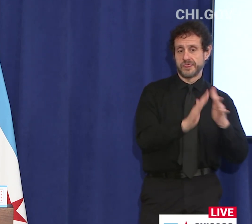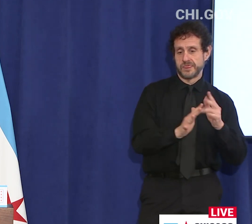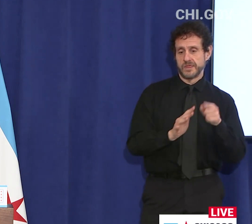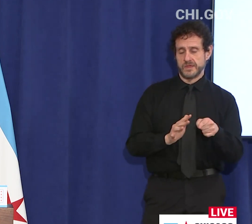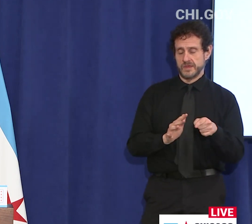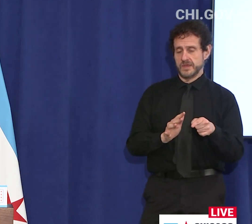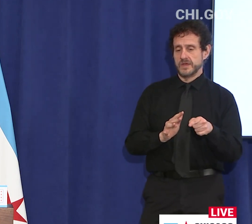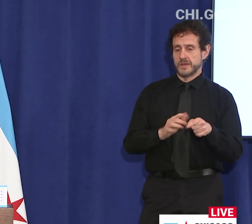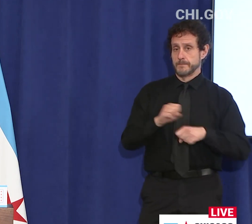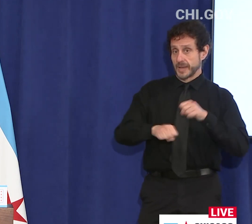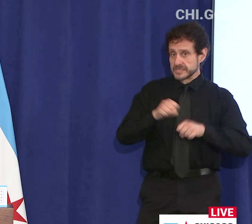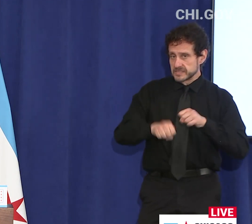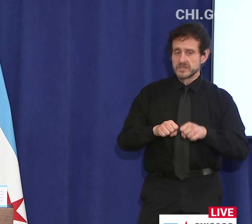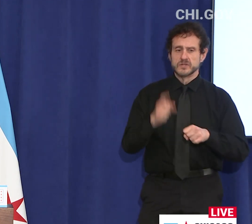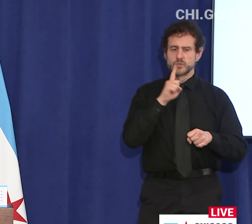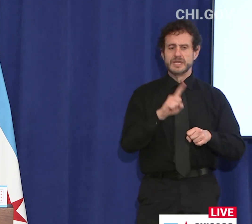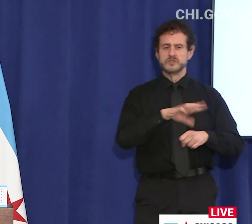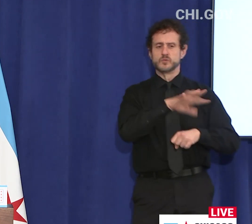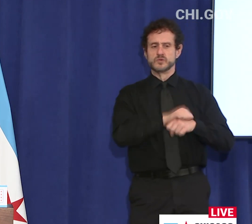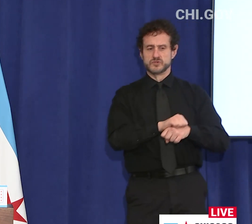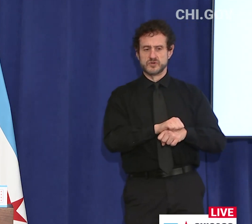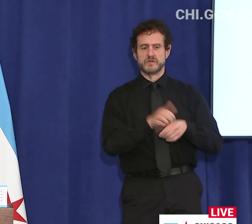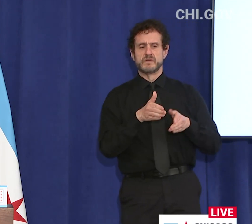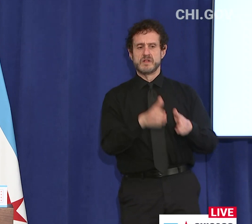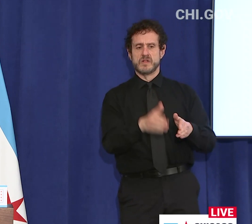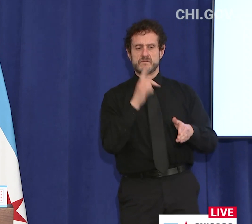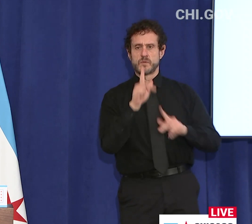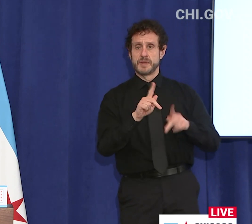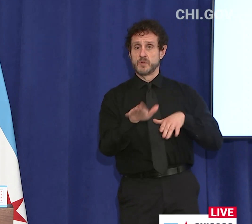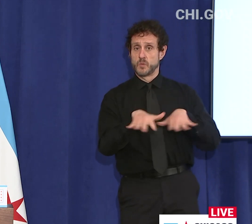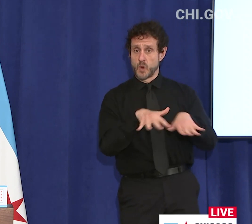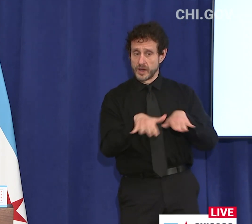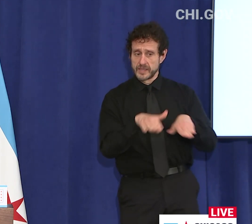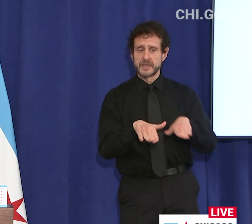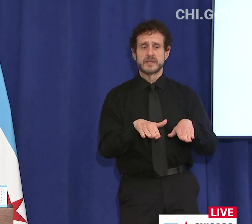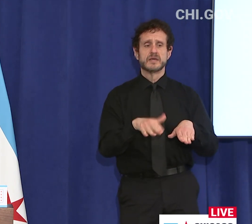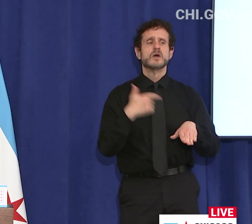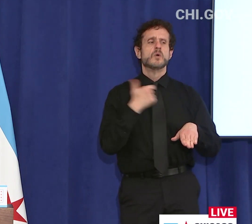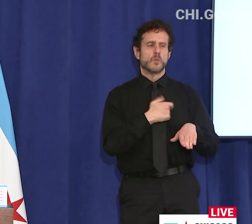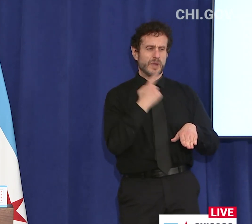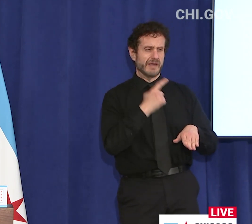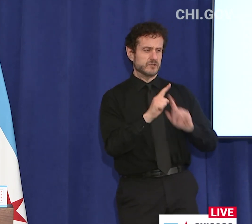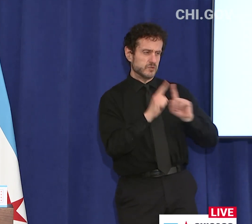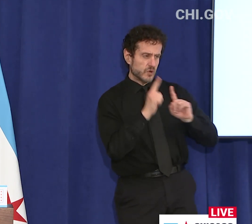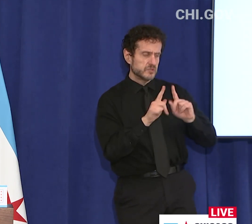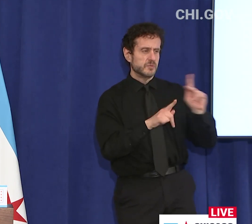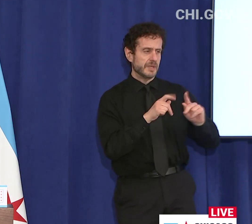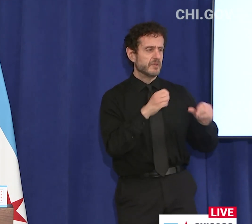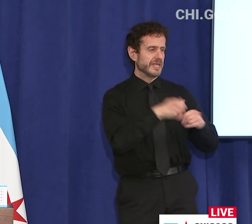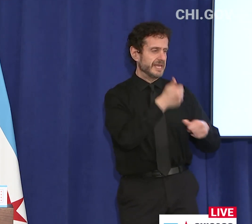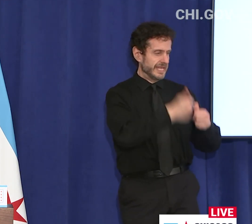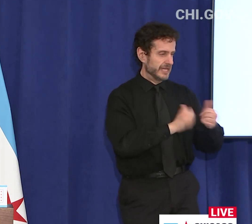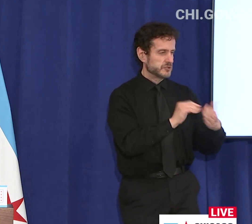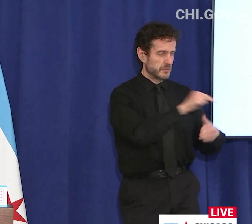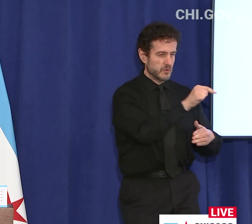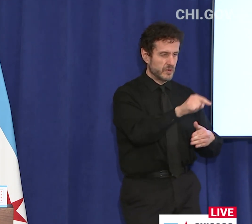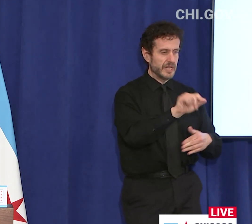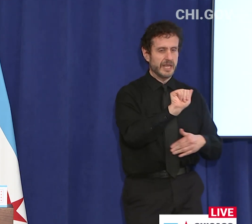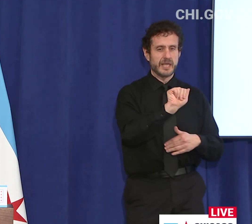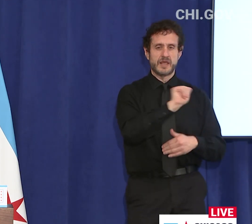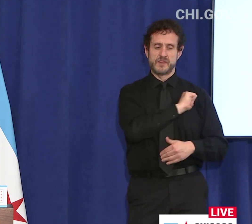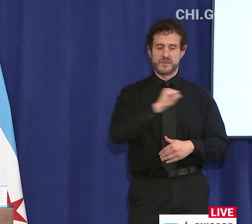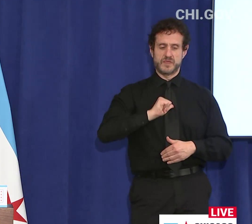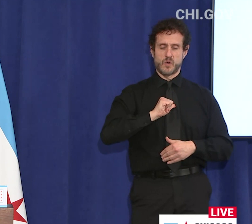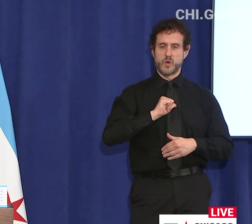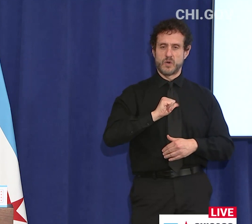walking spaces and do it safely. We're, of course, doing it in conjunction with local stakeholders and, importantly, local aldermen. So that's really kind of